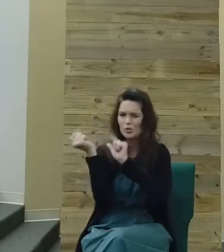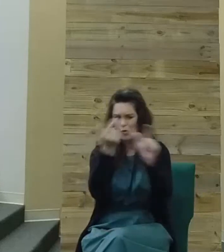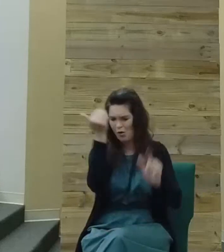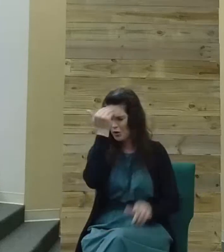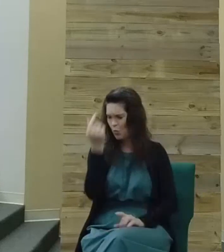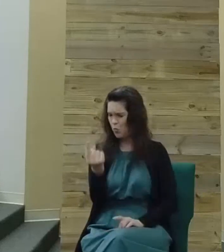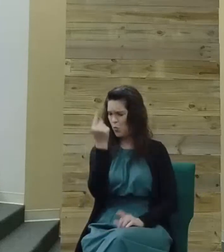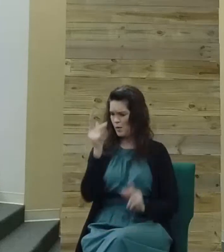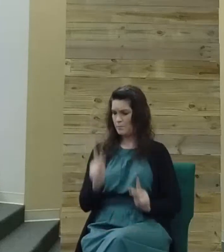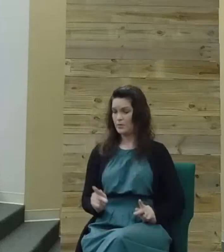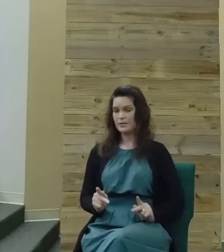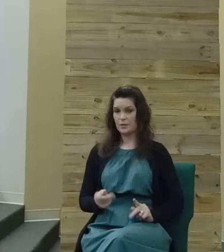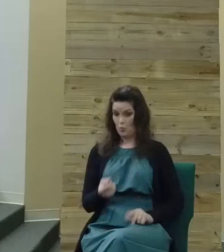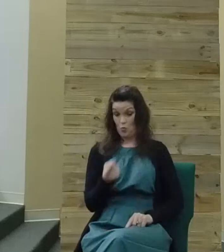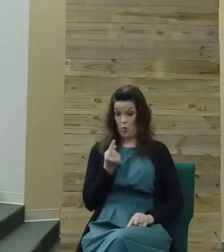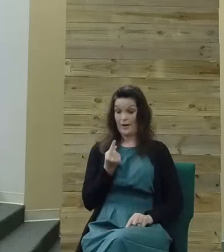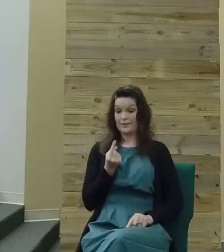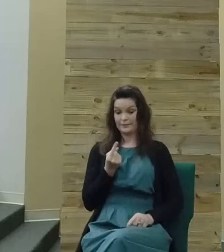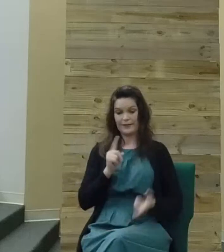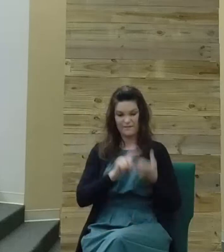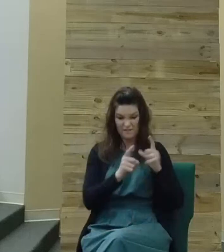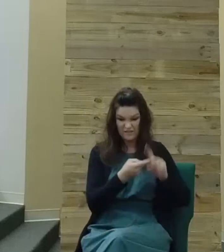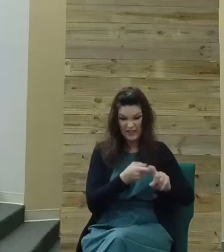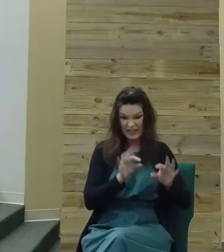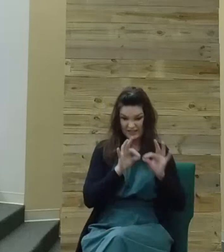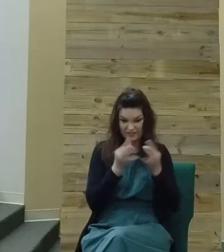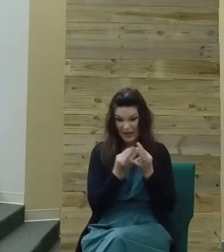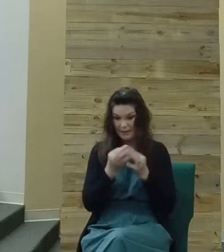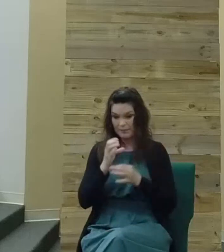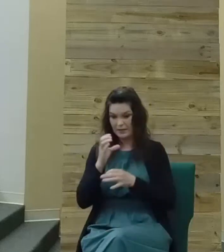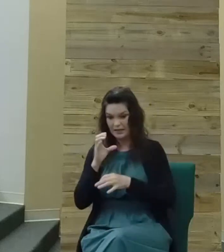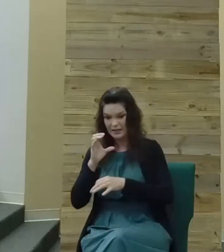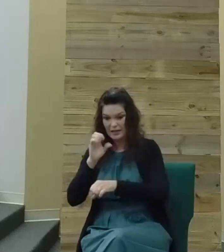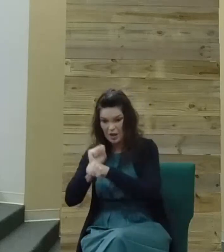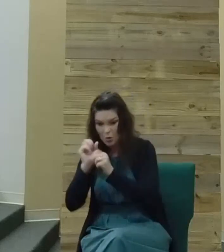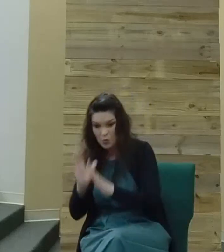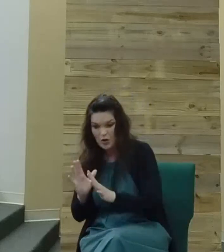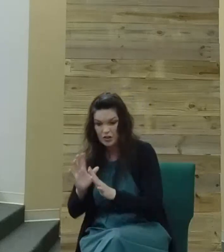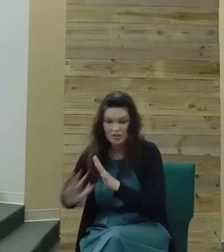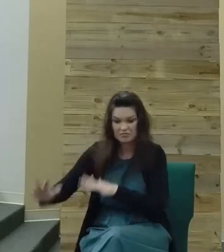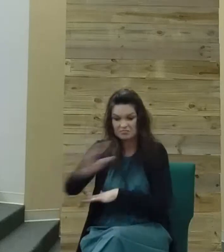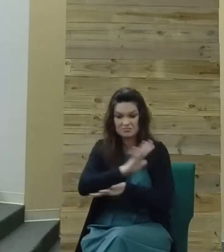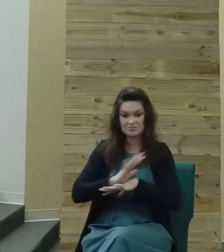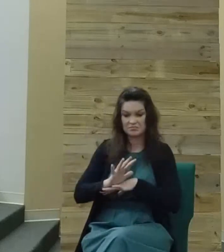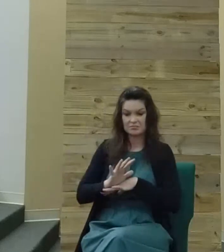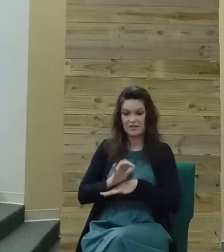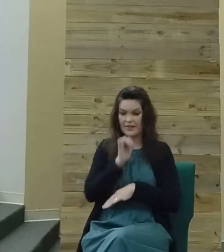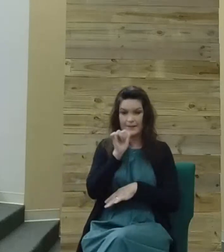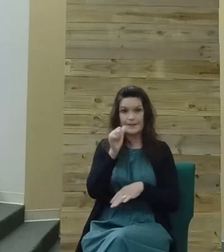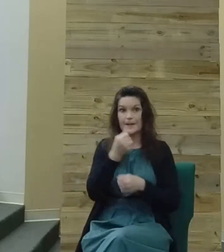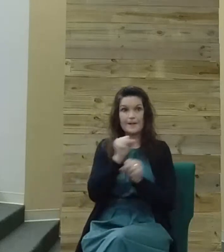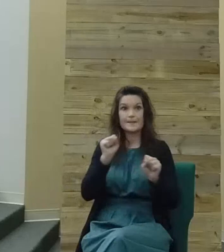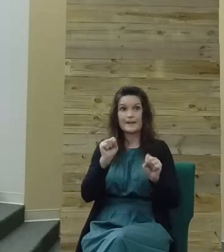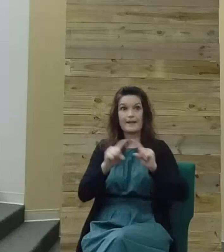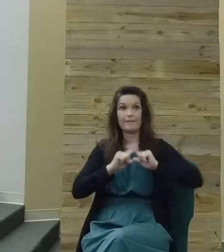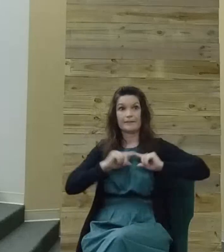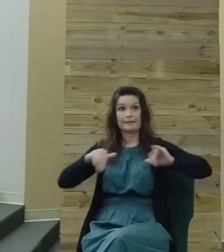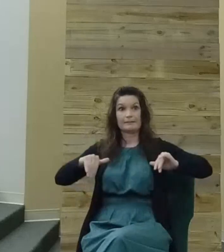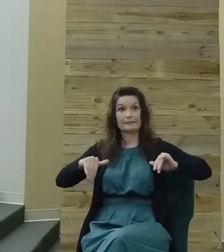know one person. Friend, family, co-worker, you all know one person who is not